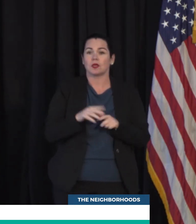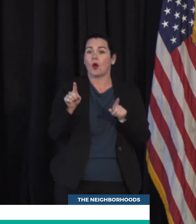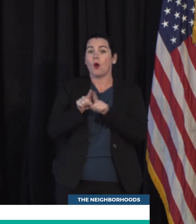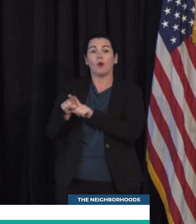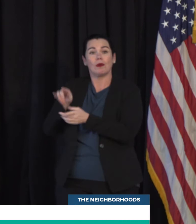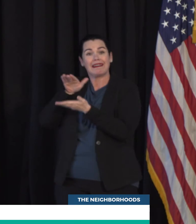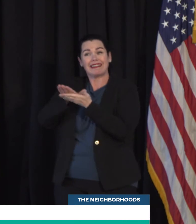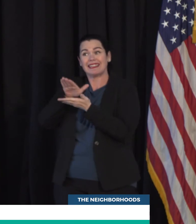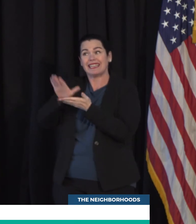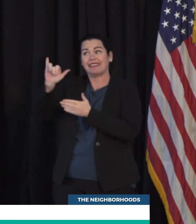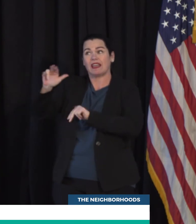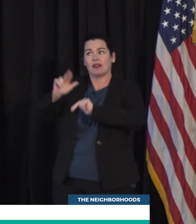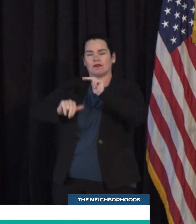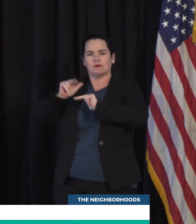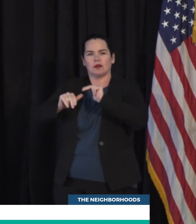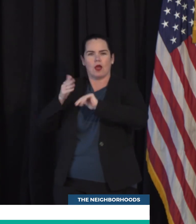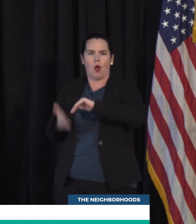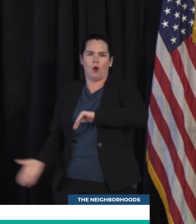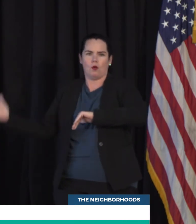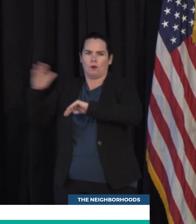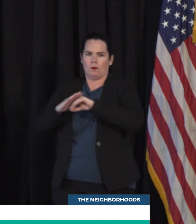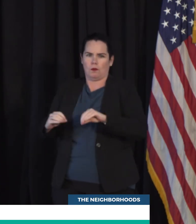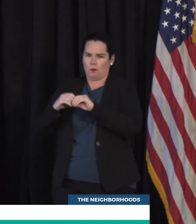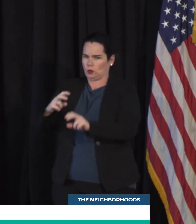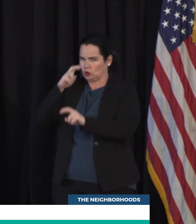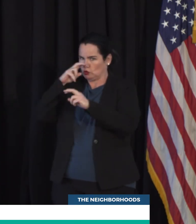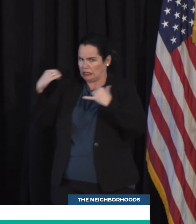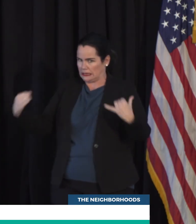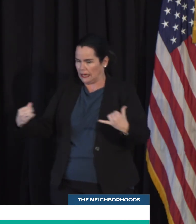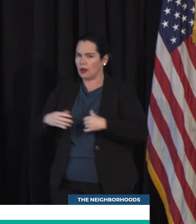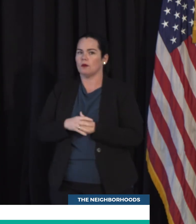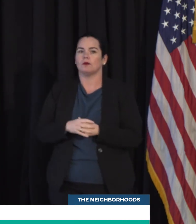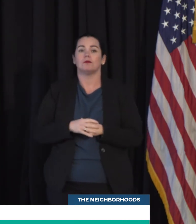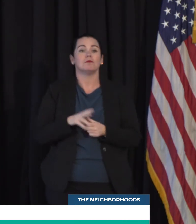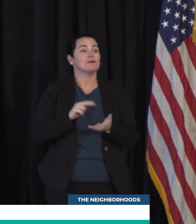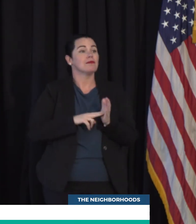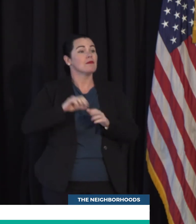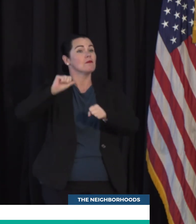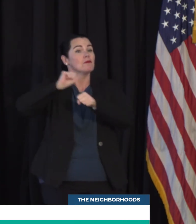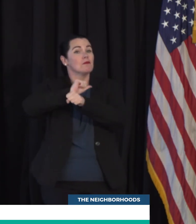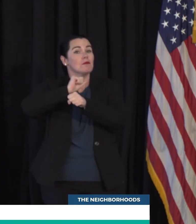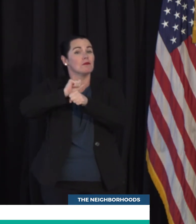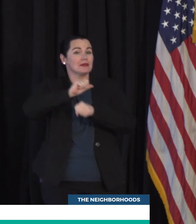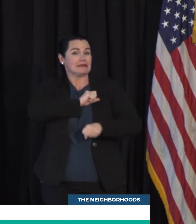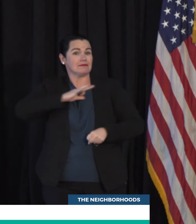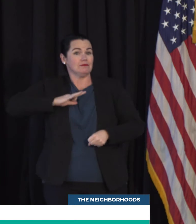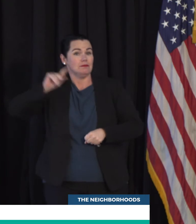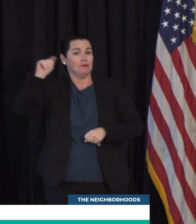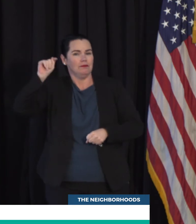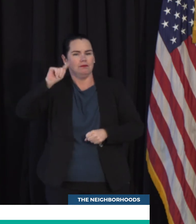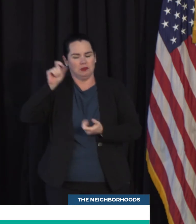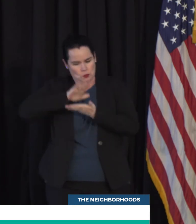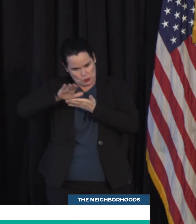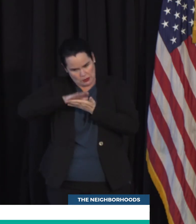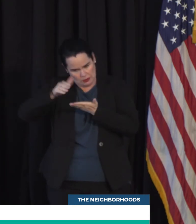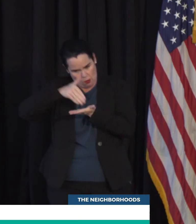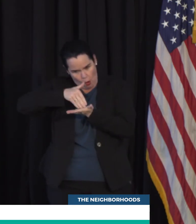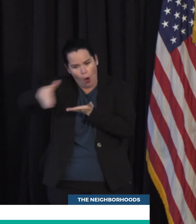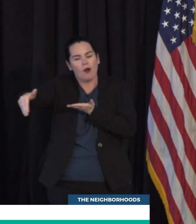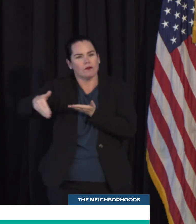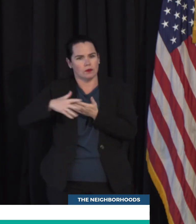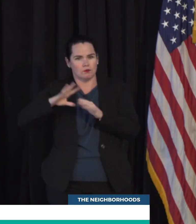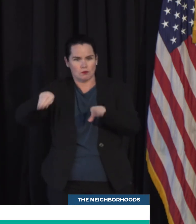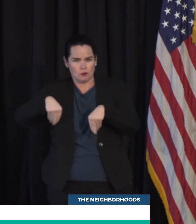reduce workers and patrons' exposure. This means that employee bathrooms should be cleaned on a regular basis and